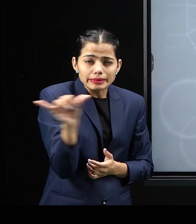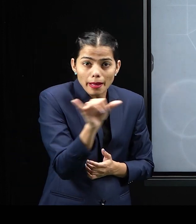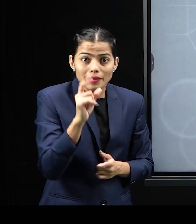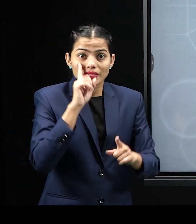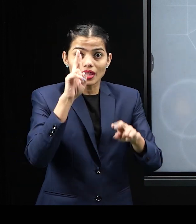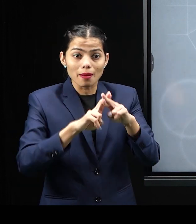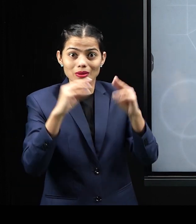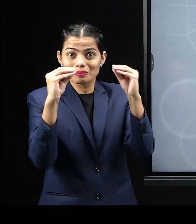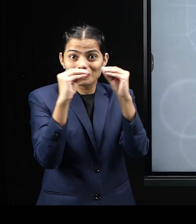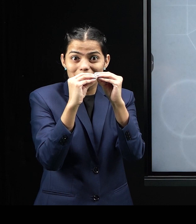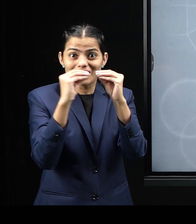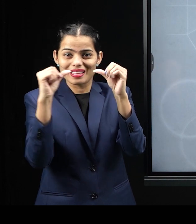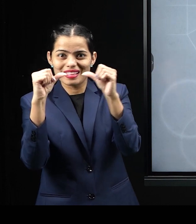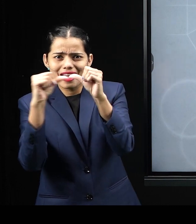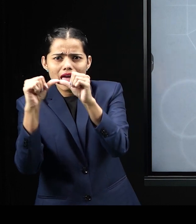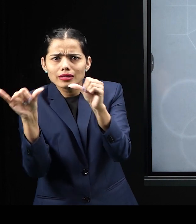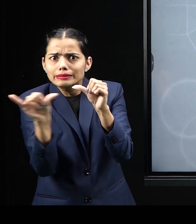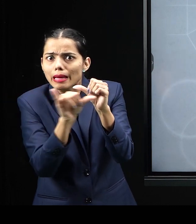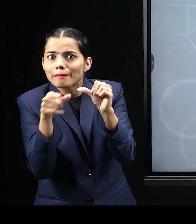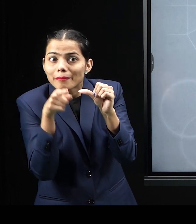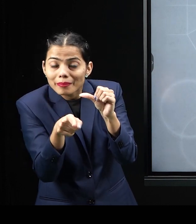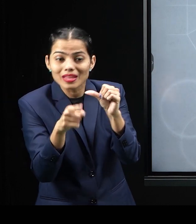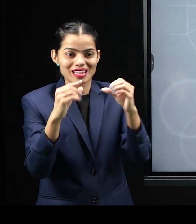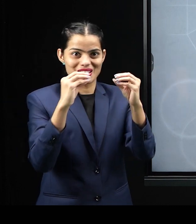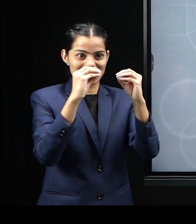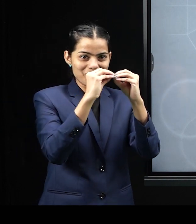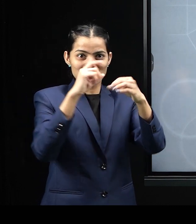Similarly, if B divides A, then A is equal to BQ.